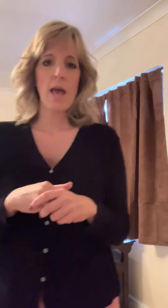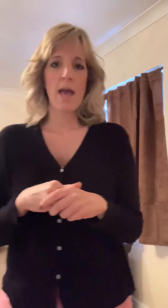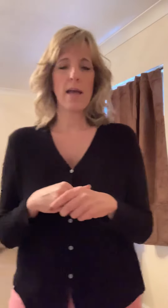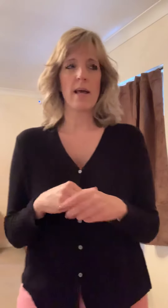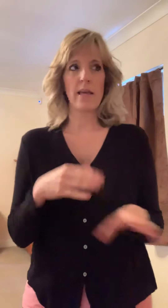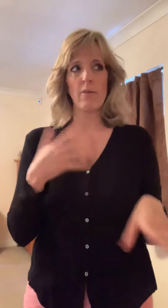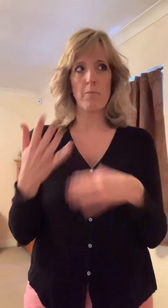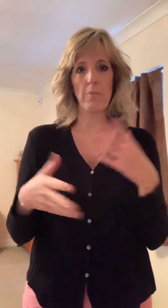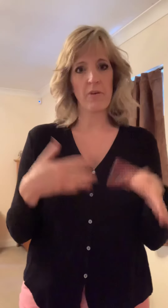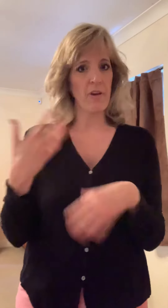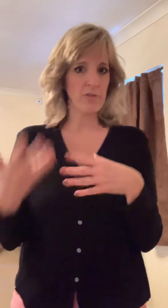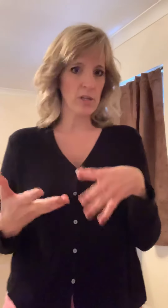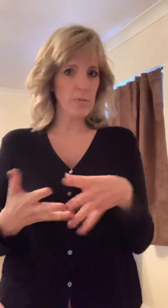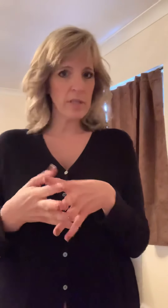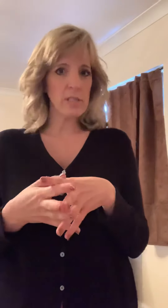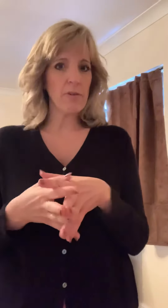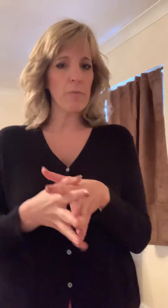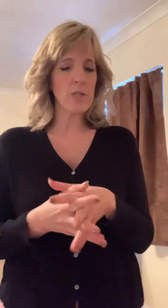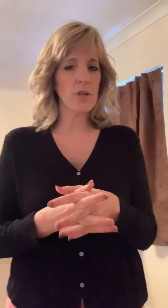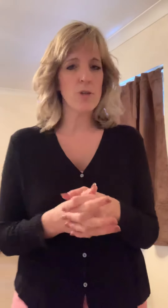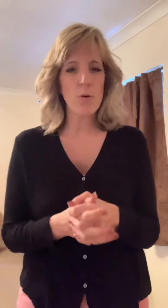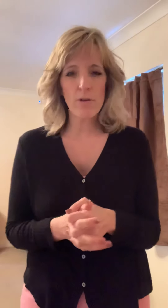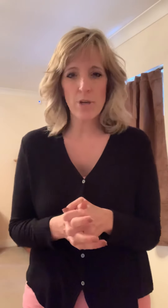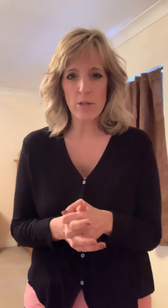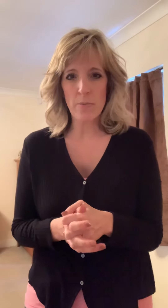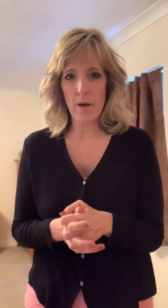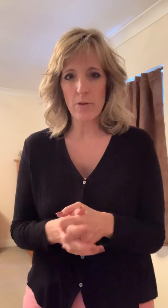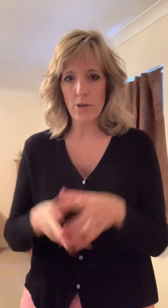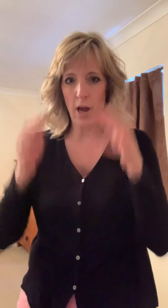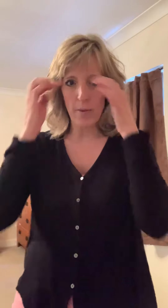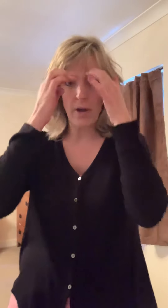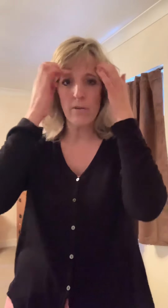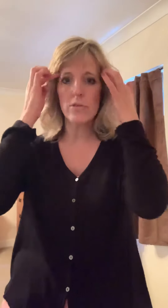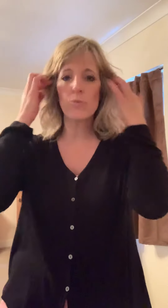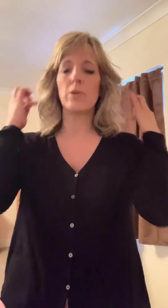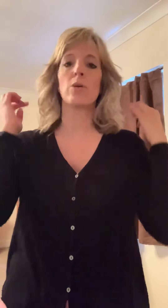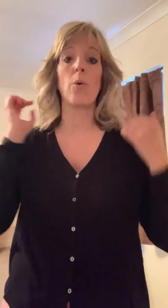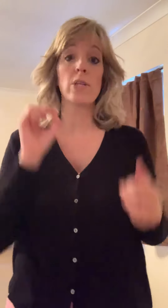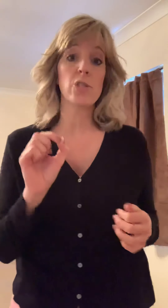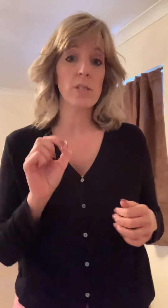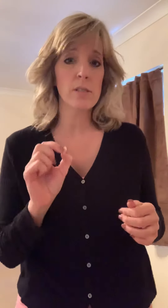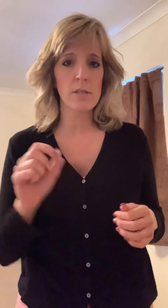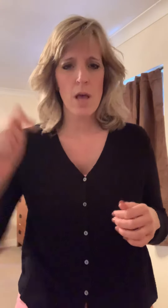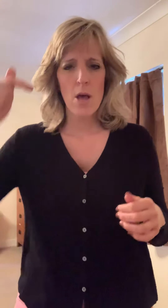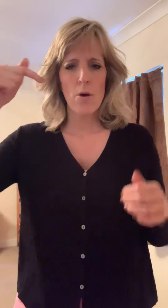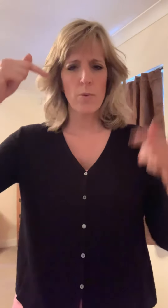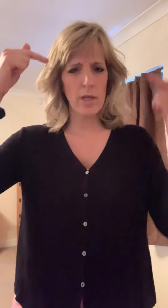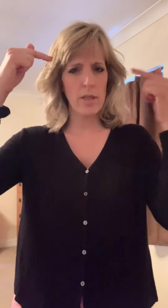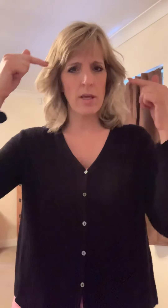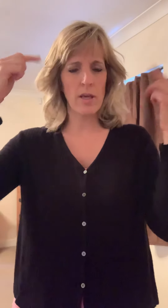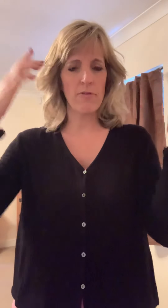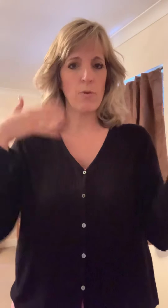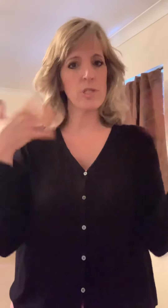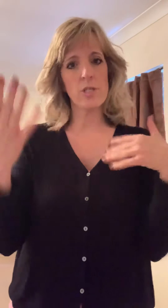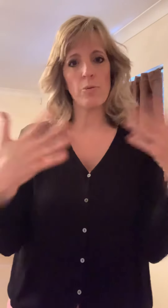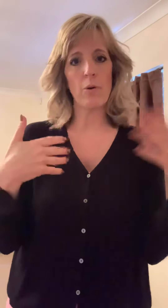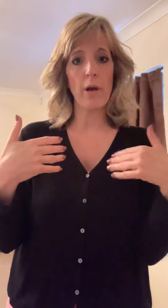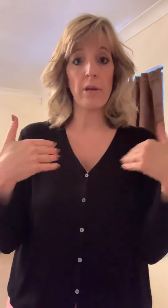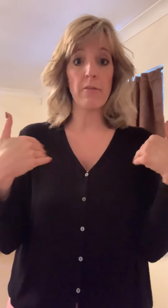and I can't remember if I've talked about this very much. I know I've talked about your eyebrows with questions. If questions requiring